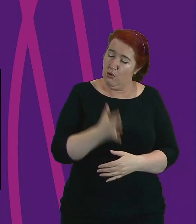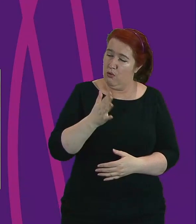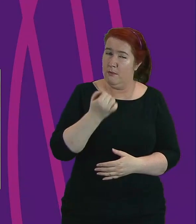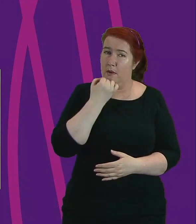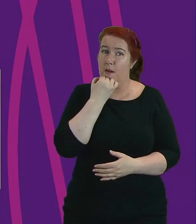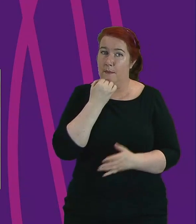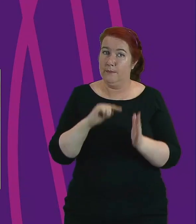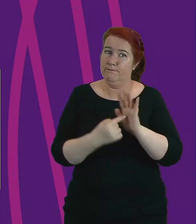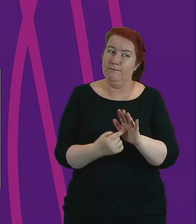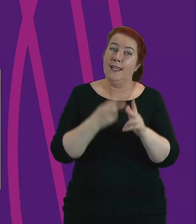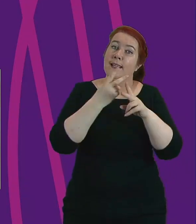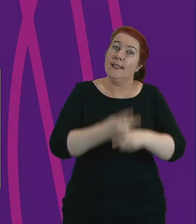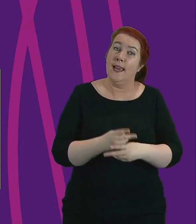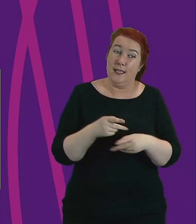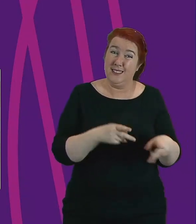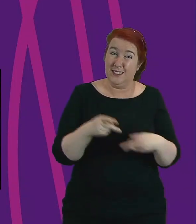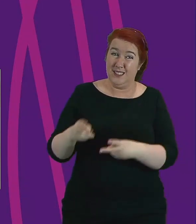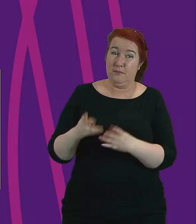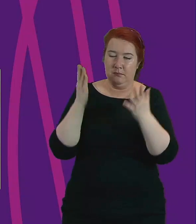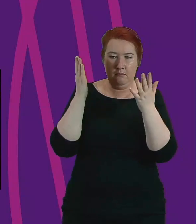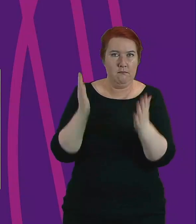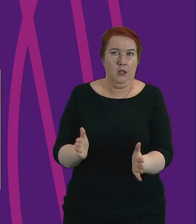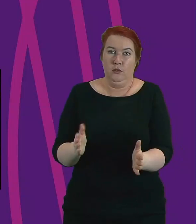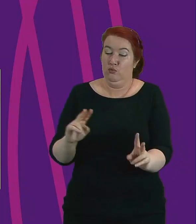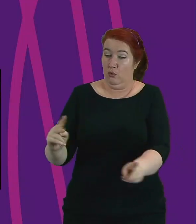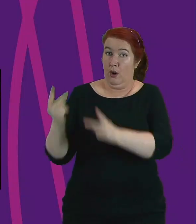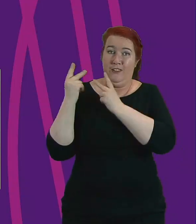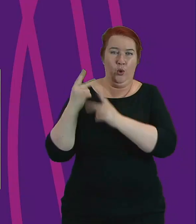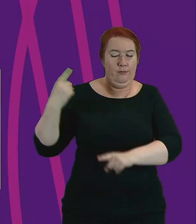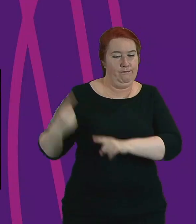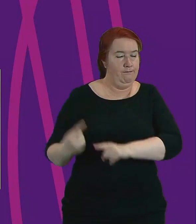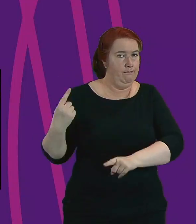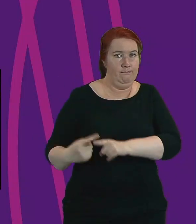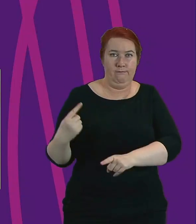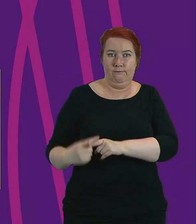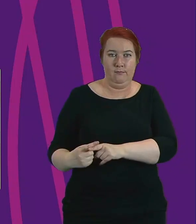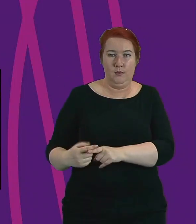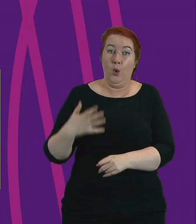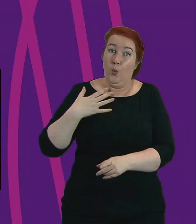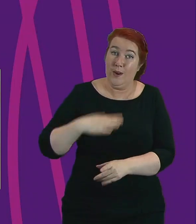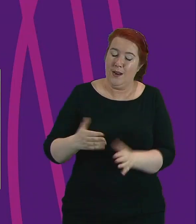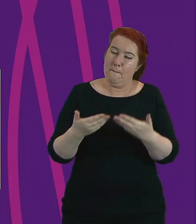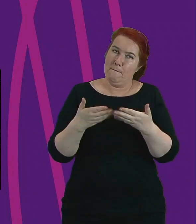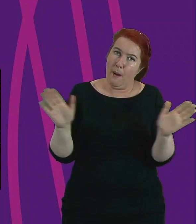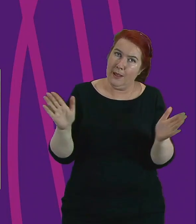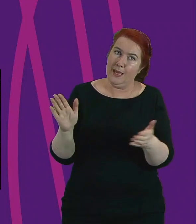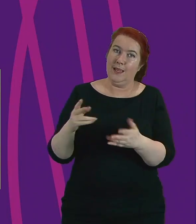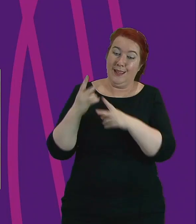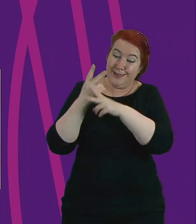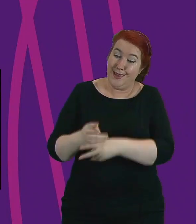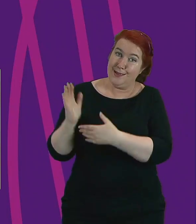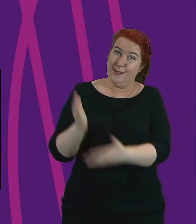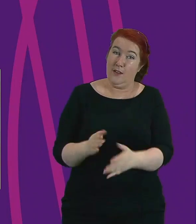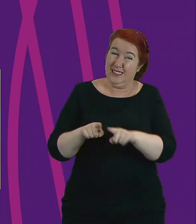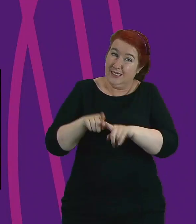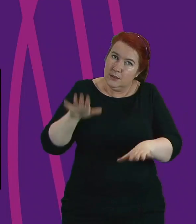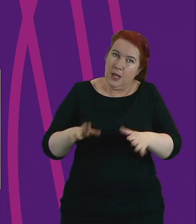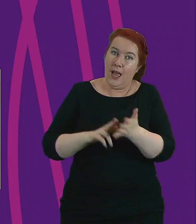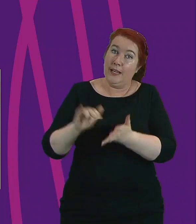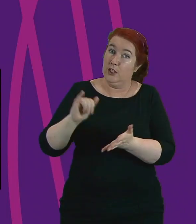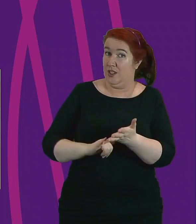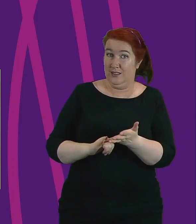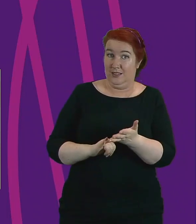system must be reviewed as a matter of great urgency. We need a public care service akin to our NHS. I welcome the